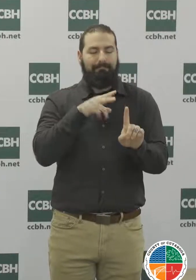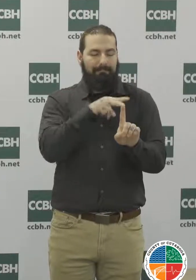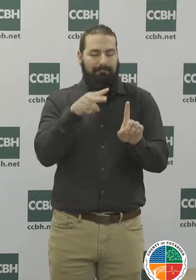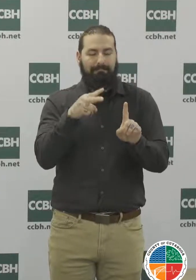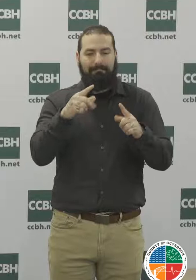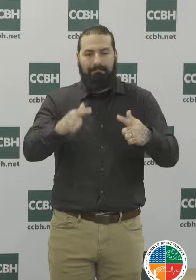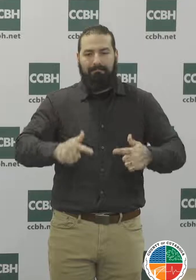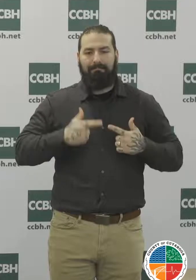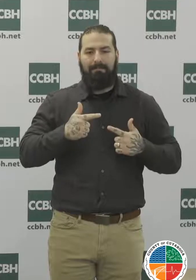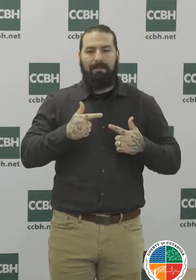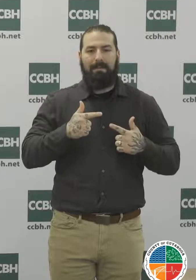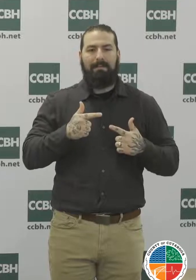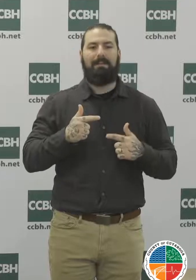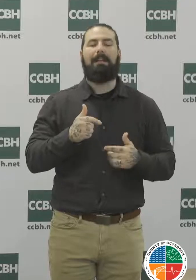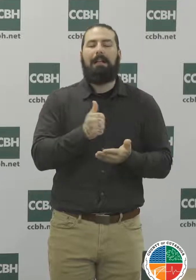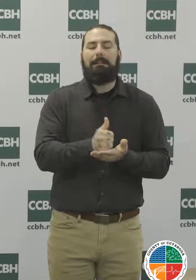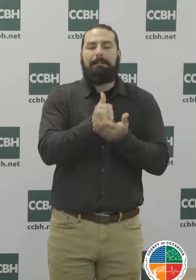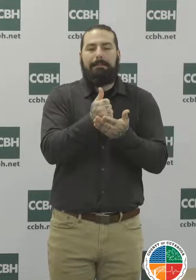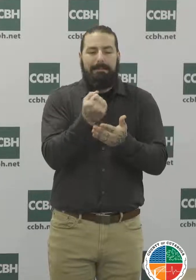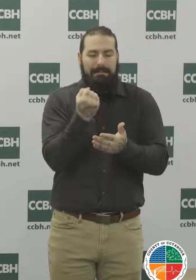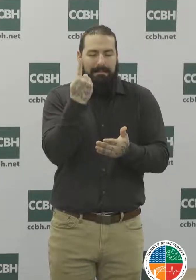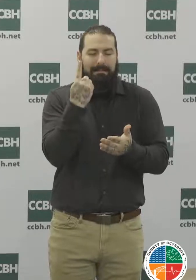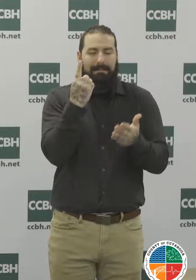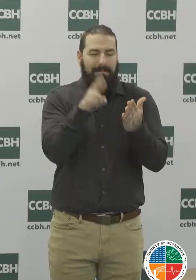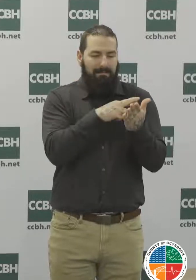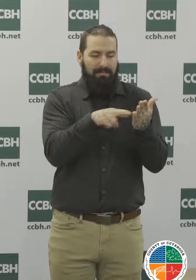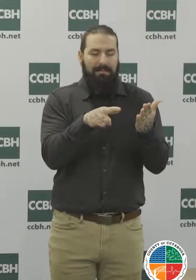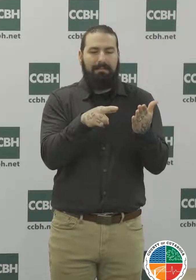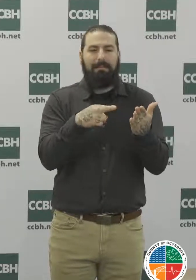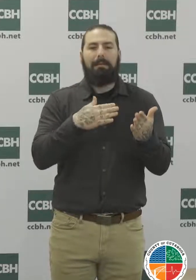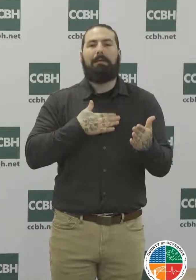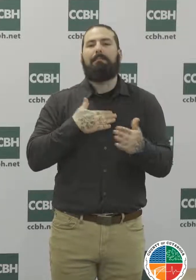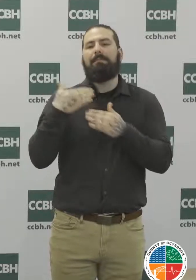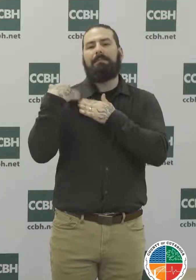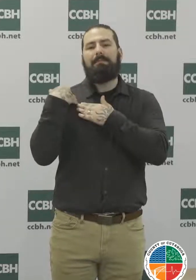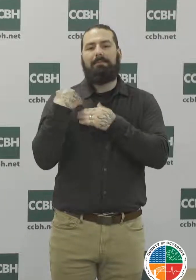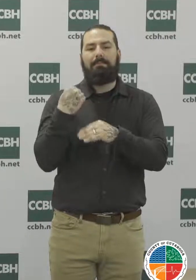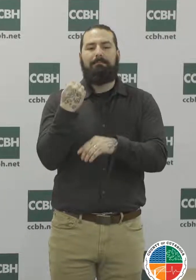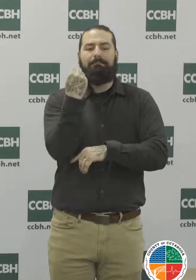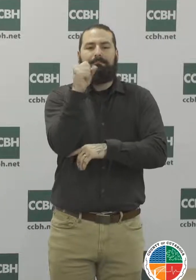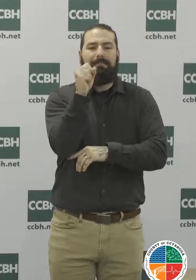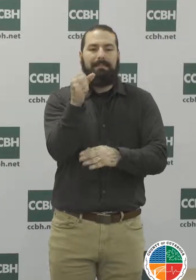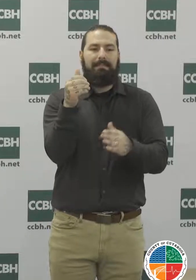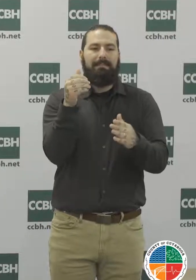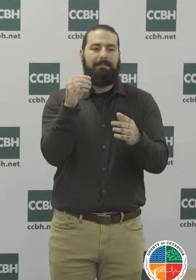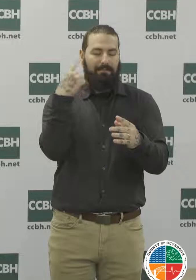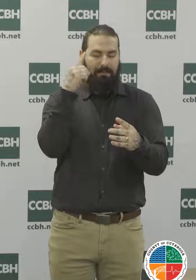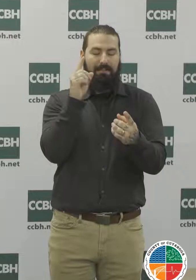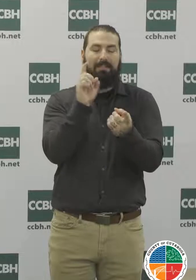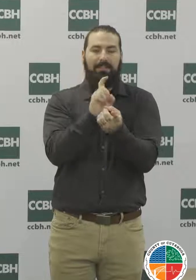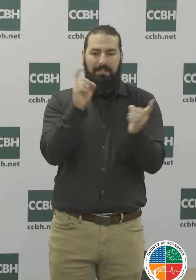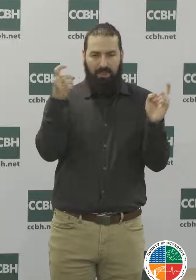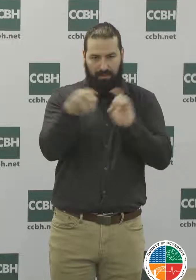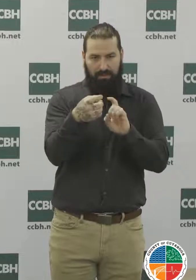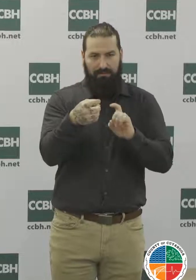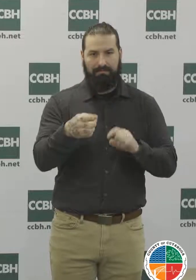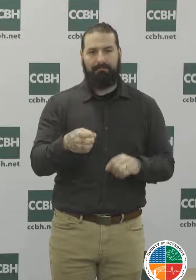and my role in fighting for change. And for all of that, I'm grateful for these eternal gifts.